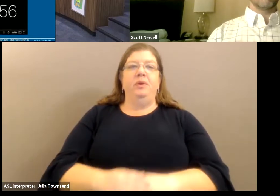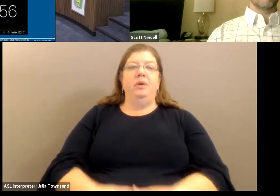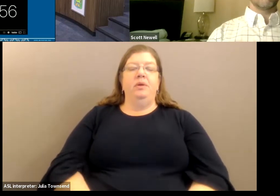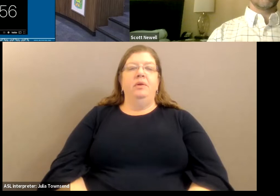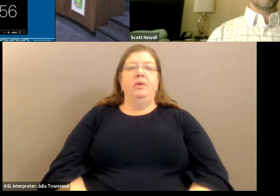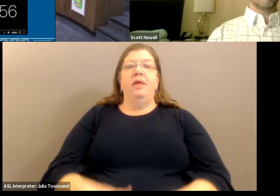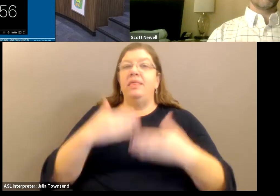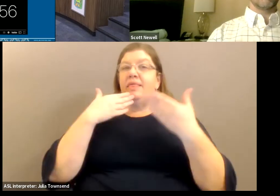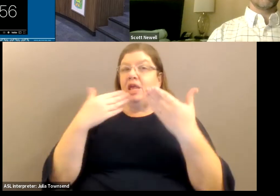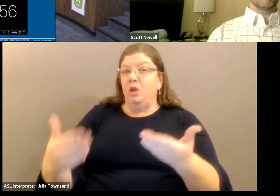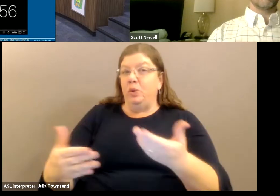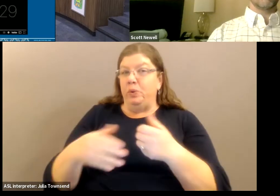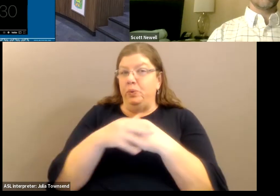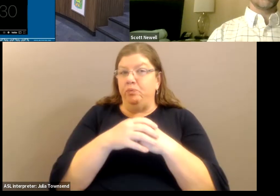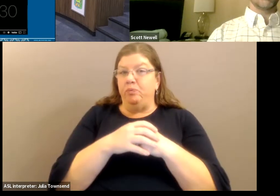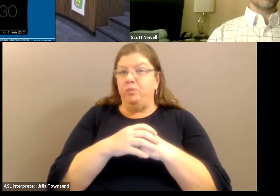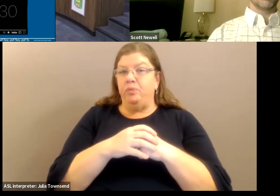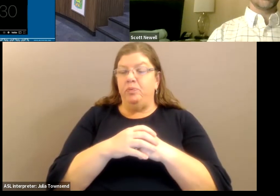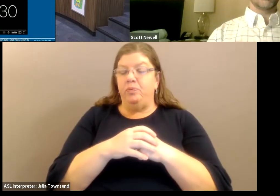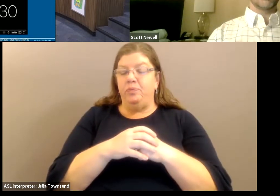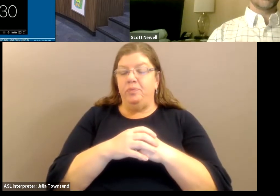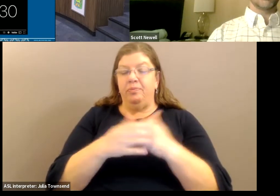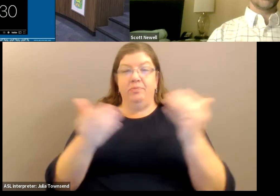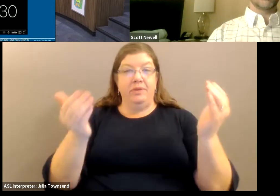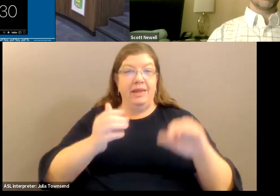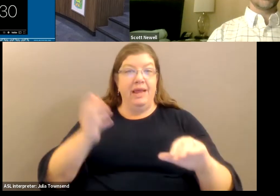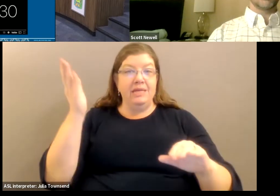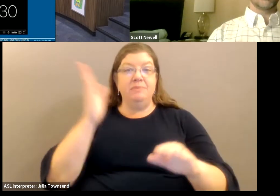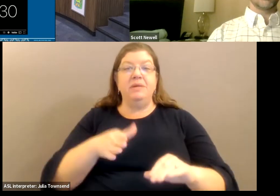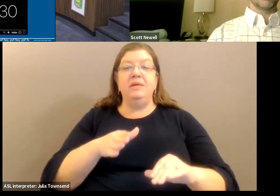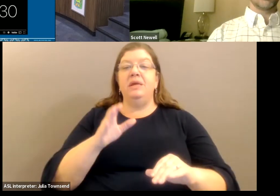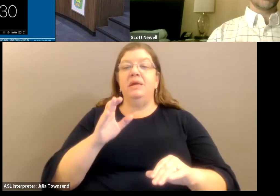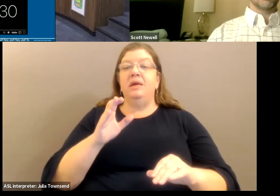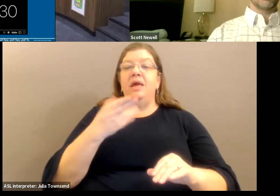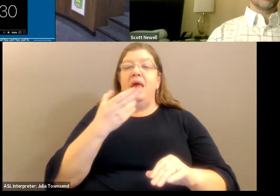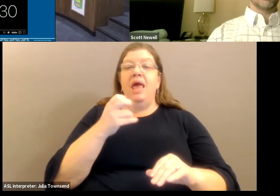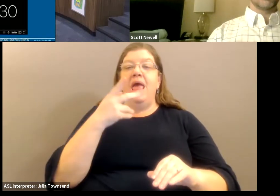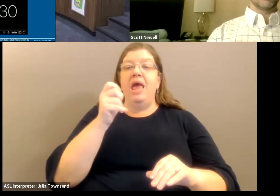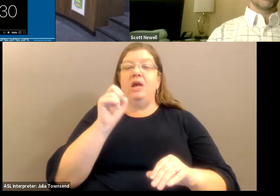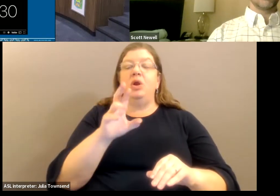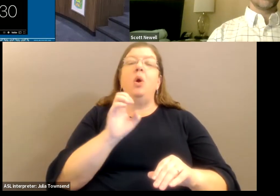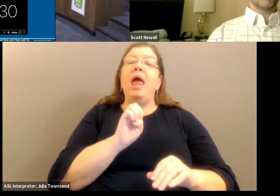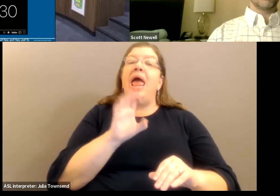Thank you. Next speaker is Hector Flores Garcia.